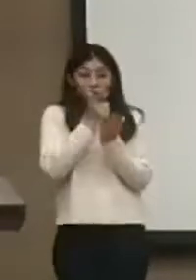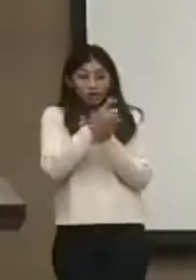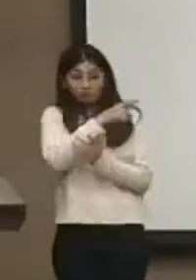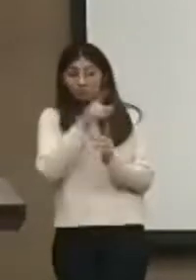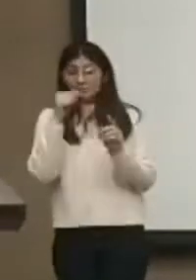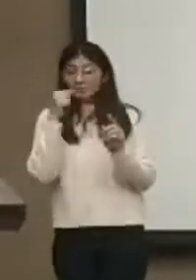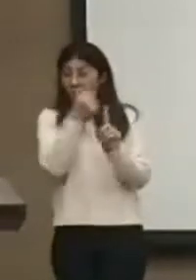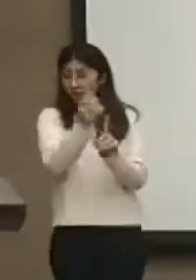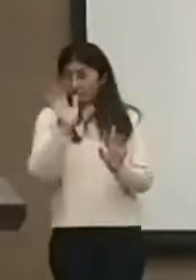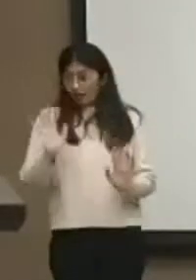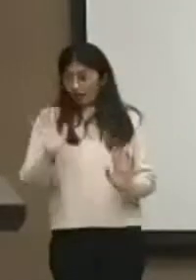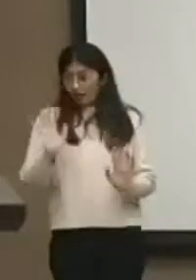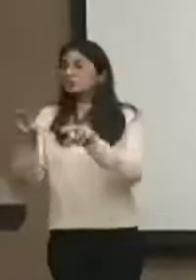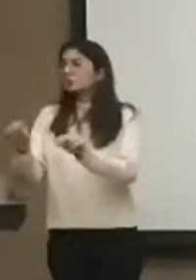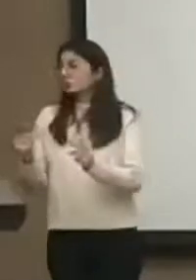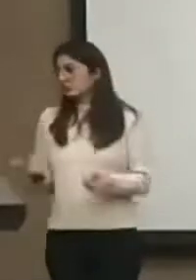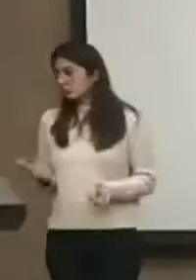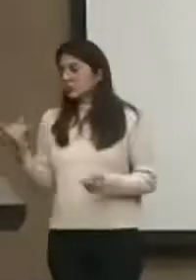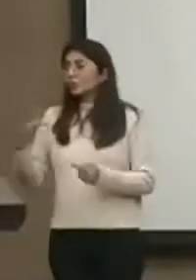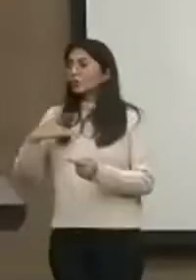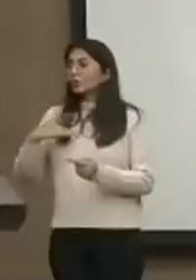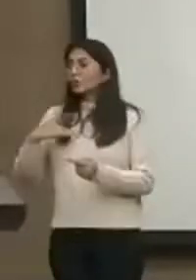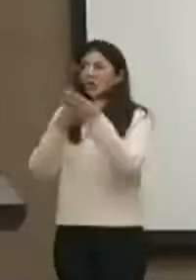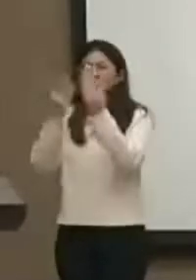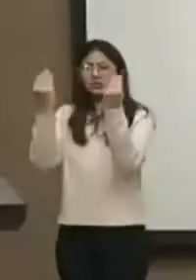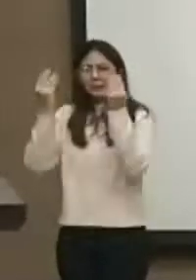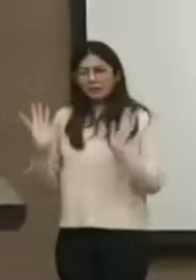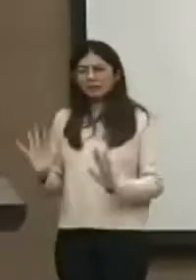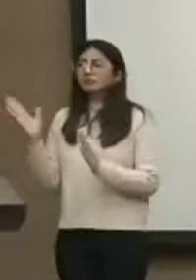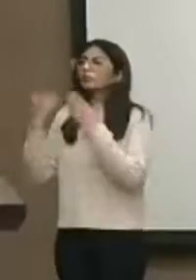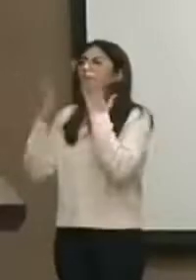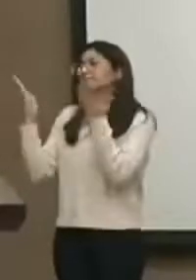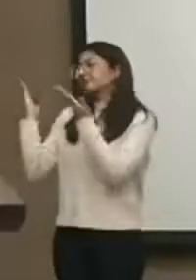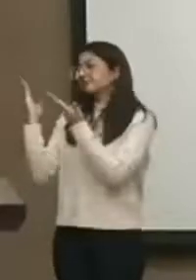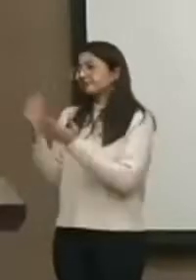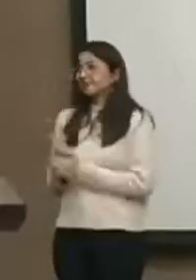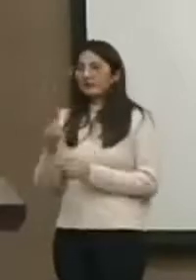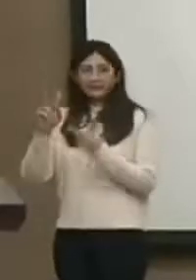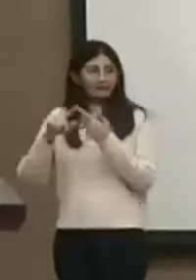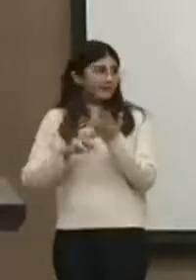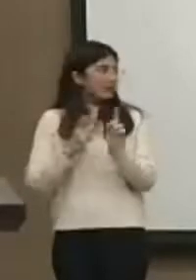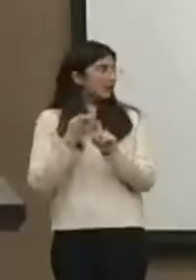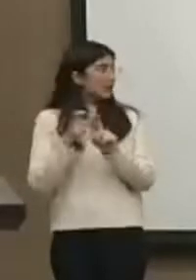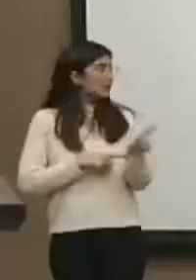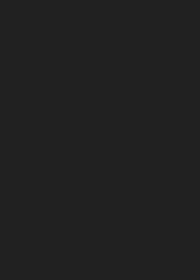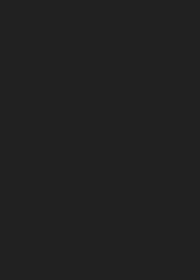masses? And what are the challenges that you would like to underline for this house? Thank you.